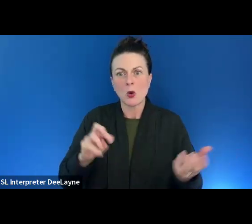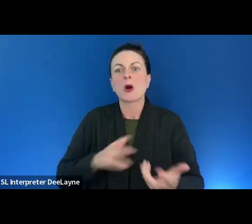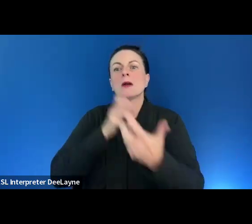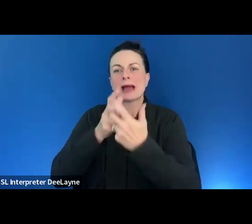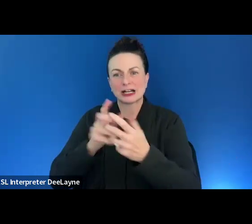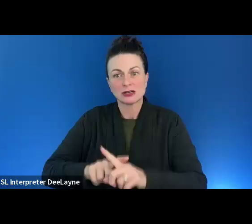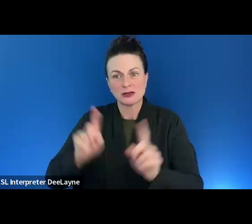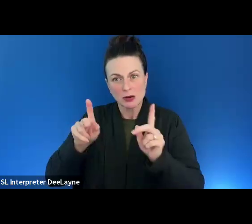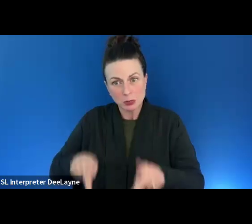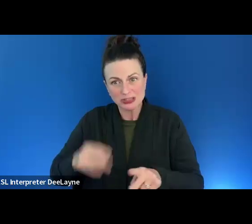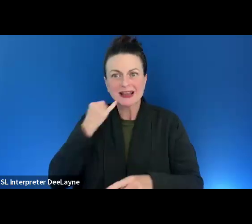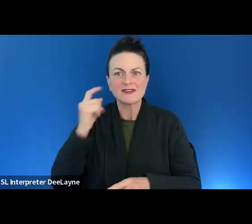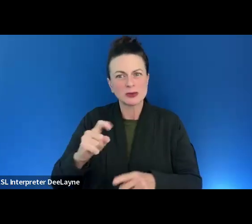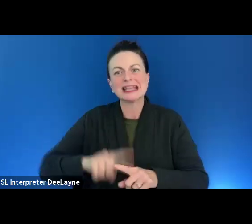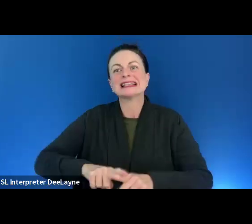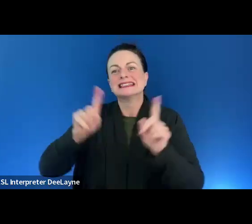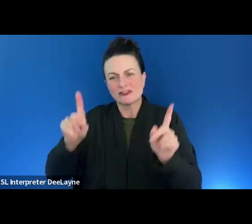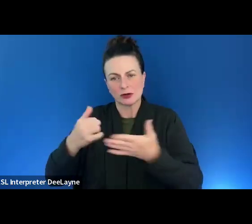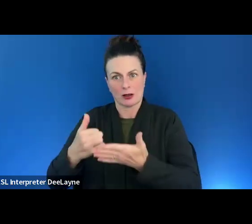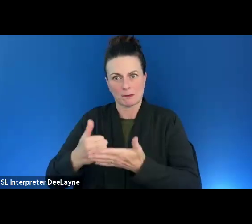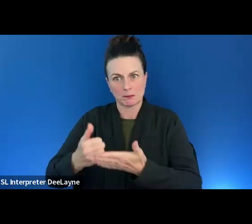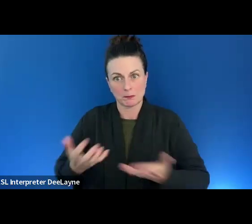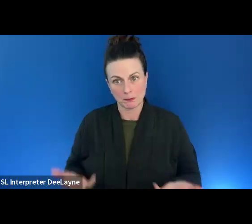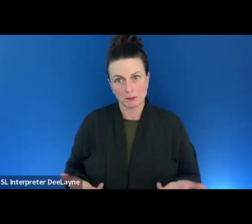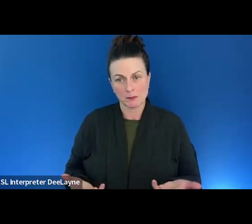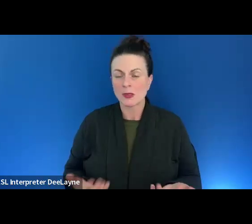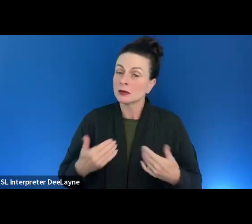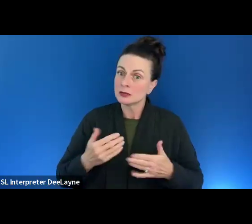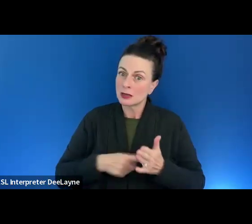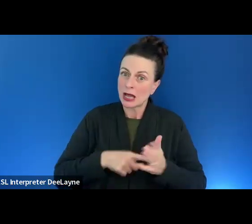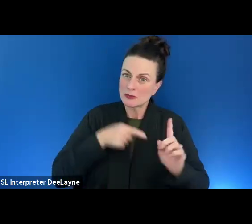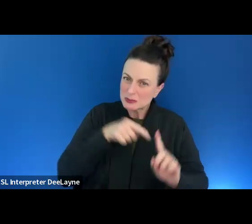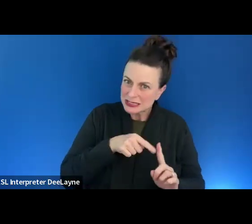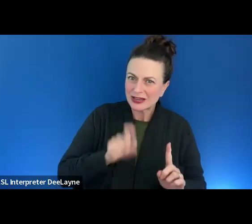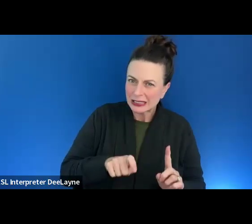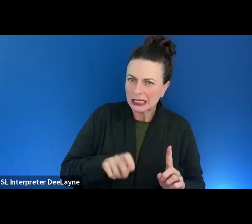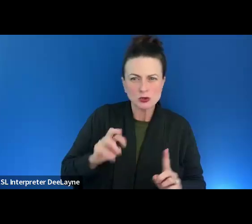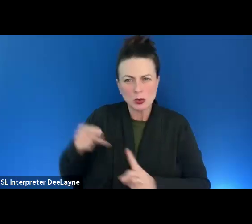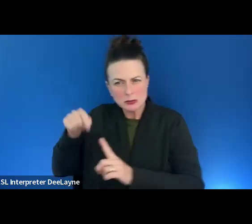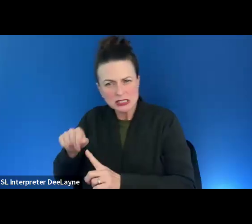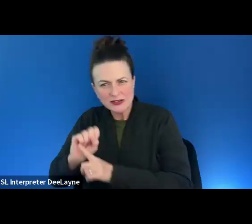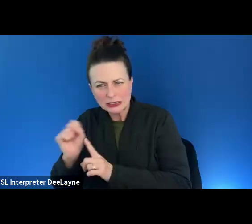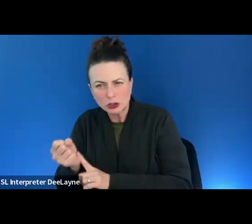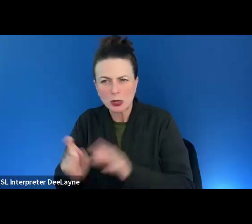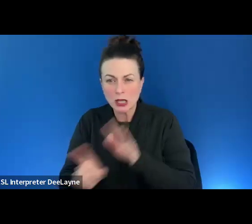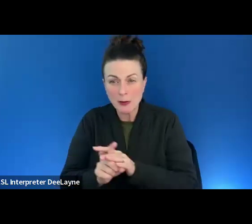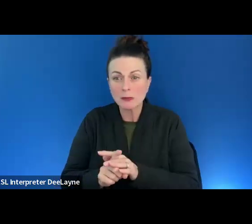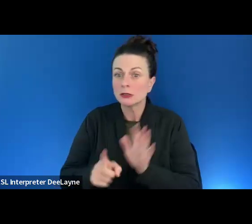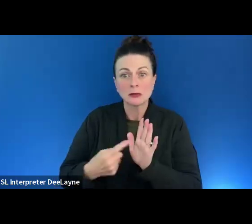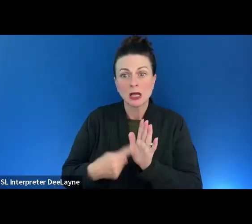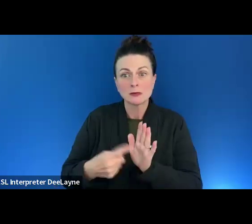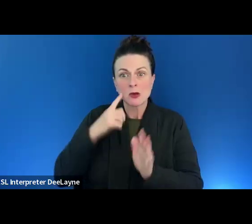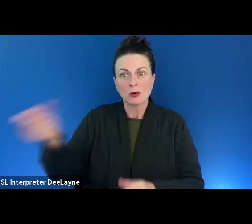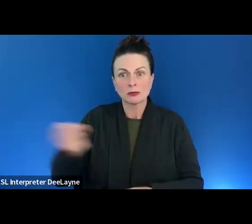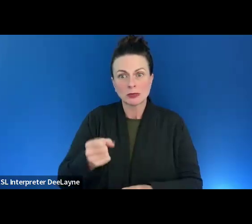with a different person should you need to. Sometimes when I've also had very specific needs or specific situations coming up, sometimes they'll